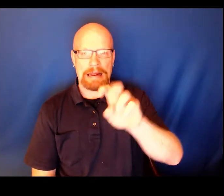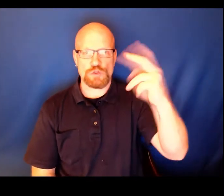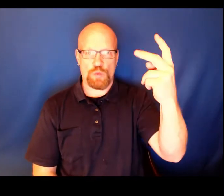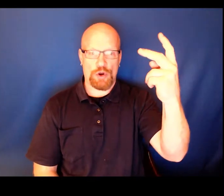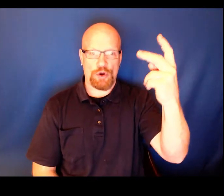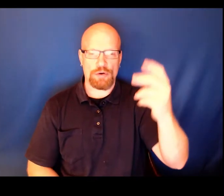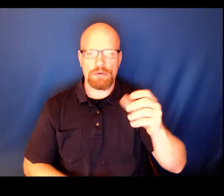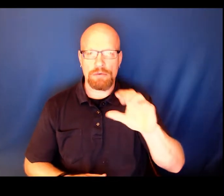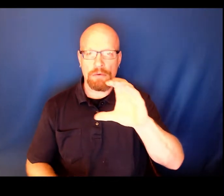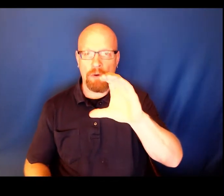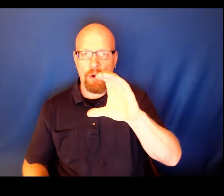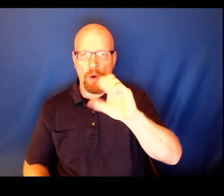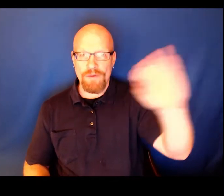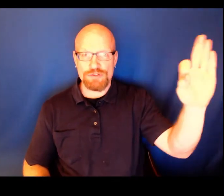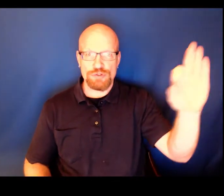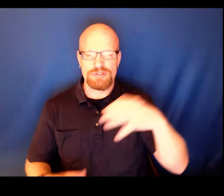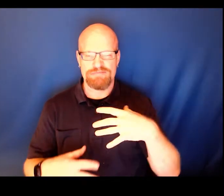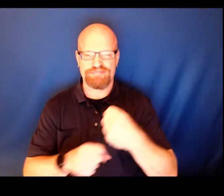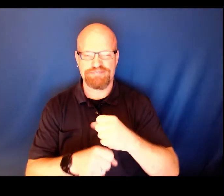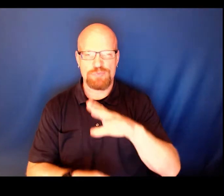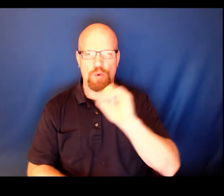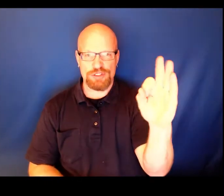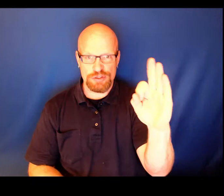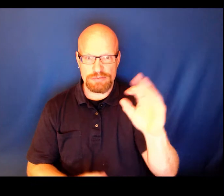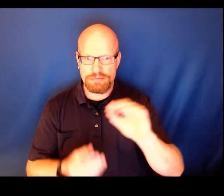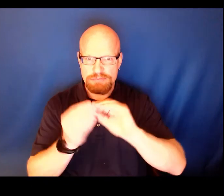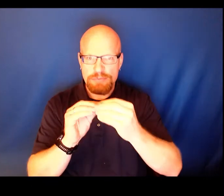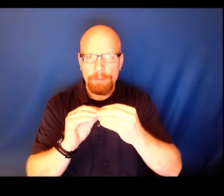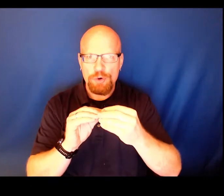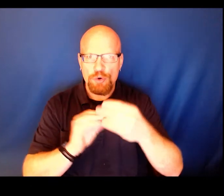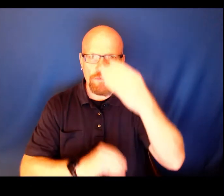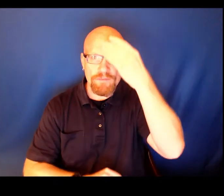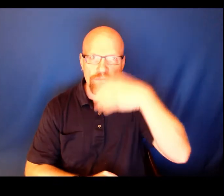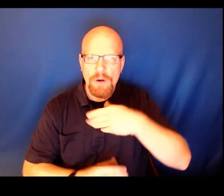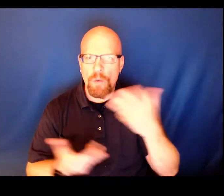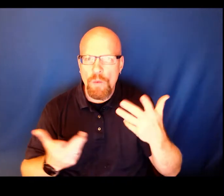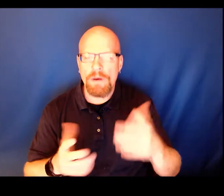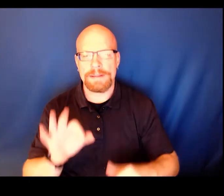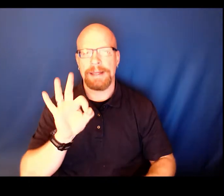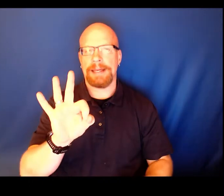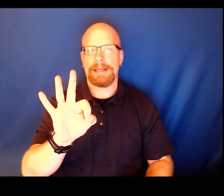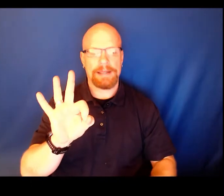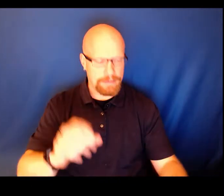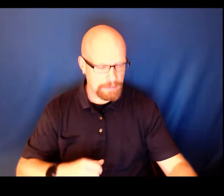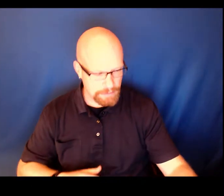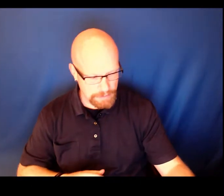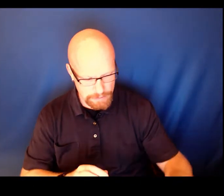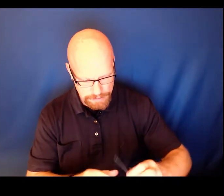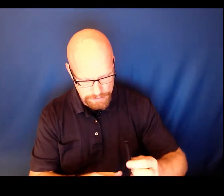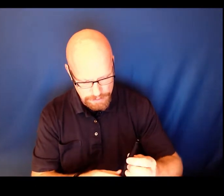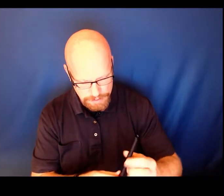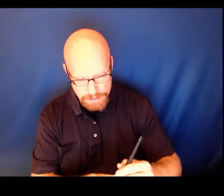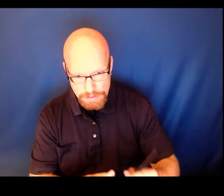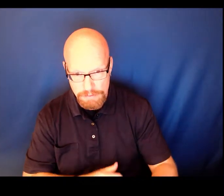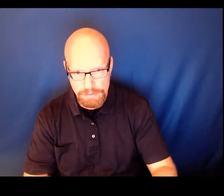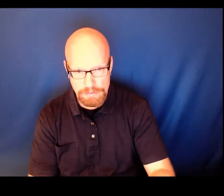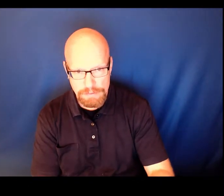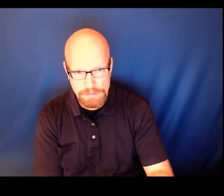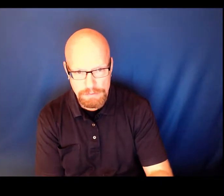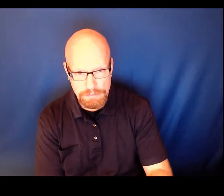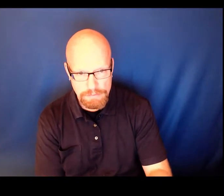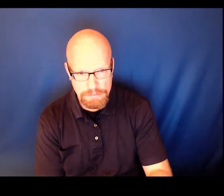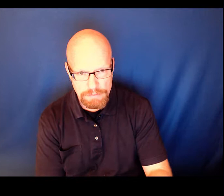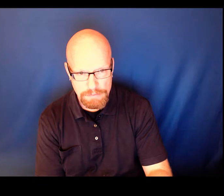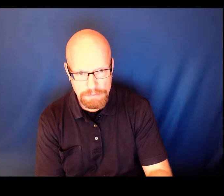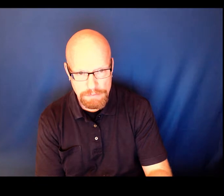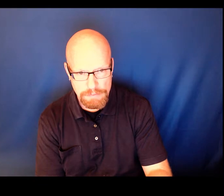First, the term is 9x squared. The coefficient, I sign it like this, is the number in front of the variable, and that's